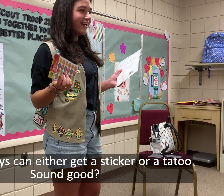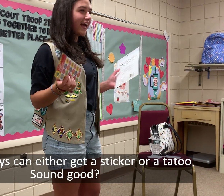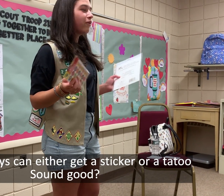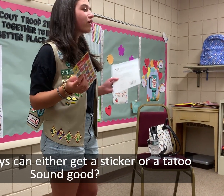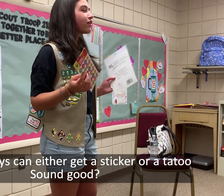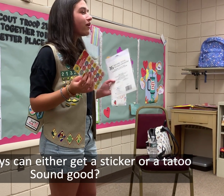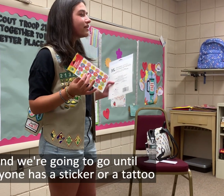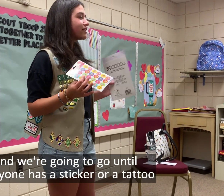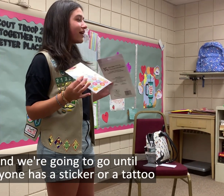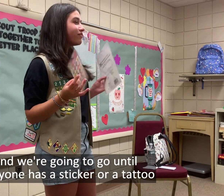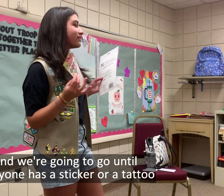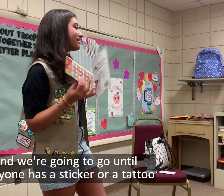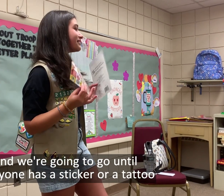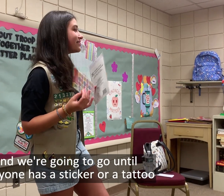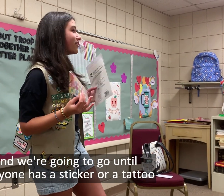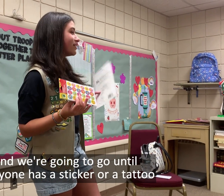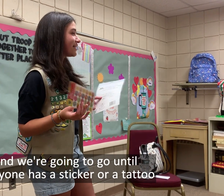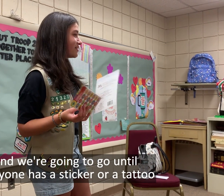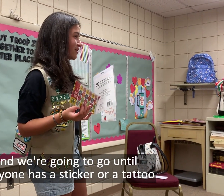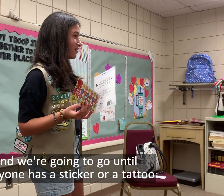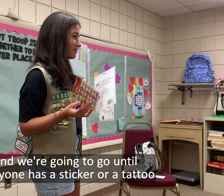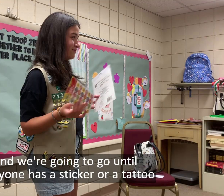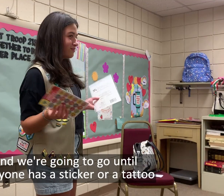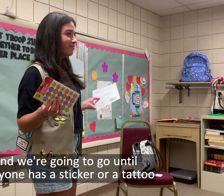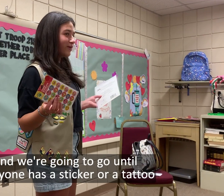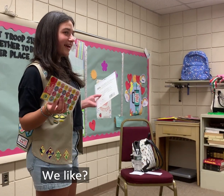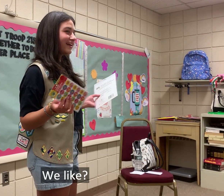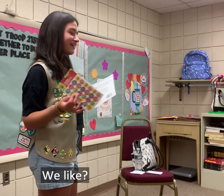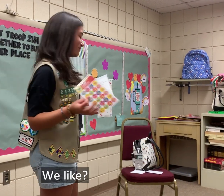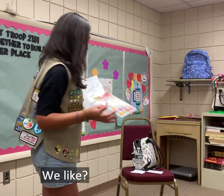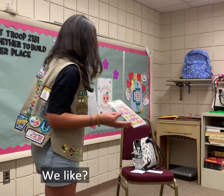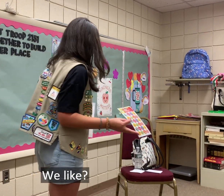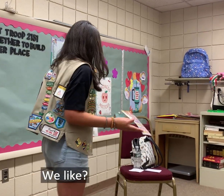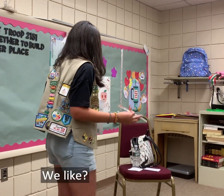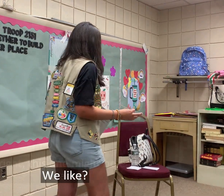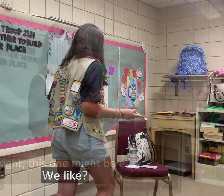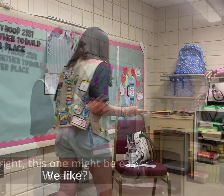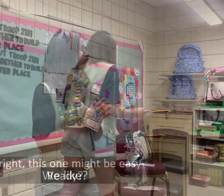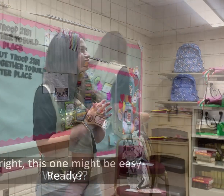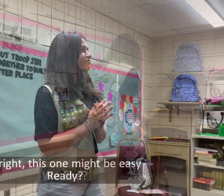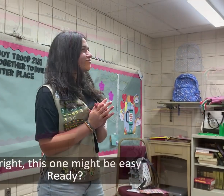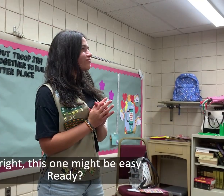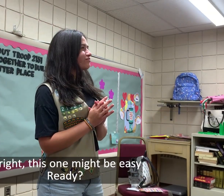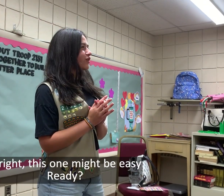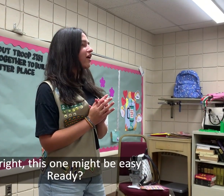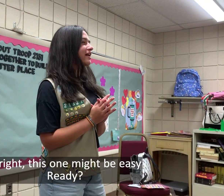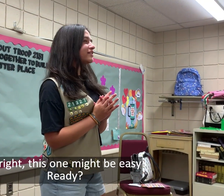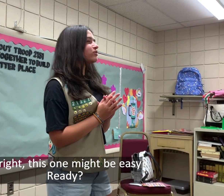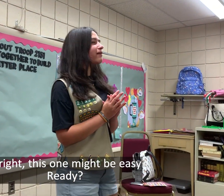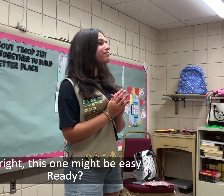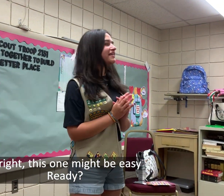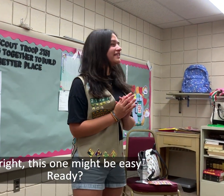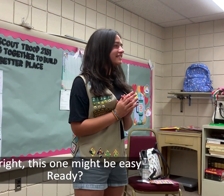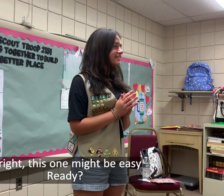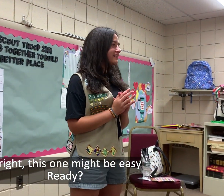And we're gonna go until everyone has a sticker or a tattoo. We like? All right. All right, this one might be easy.